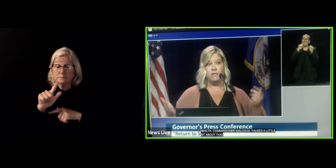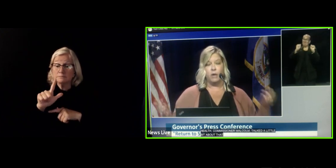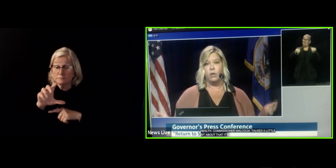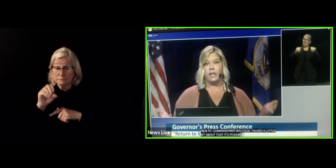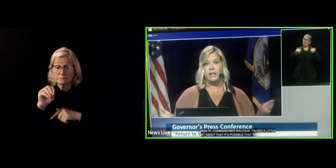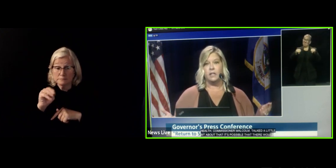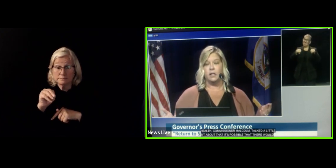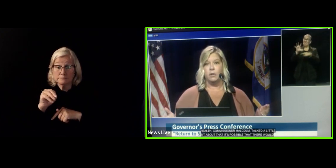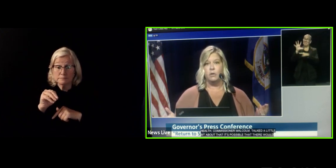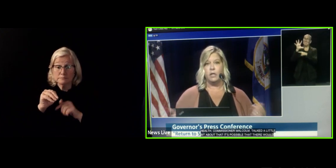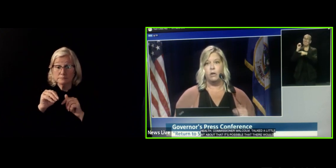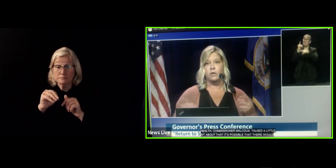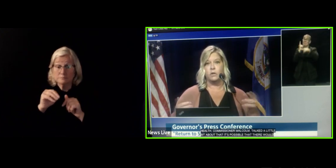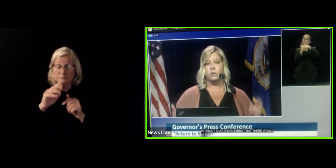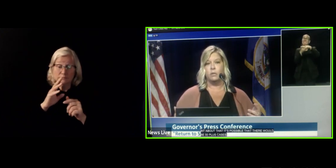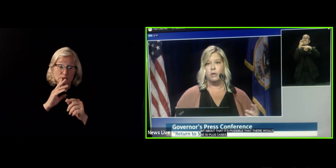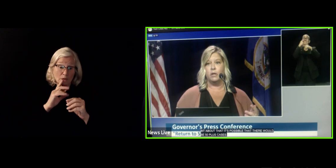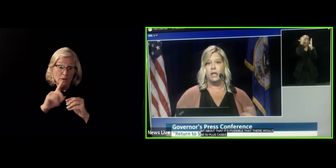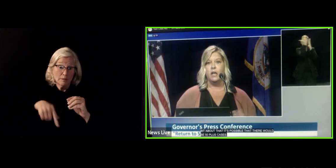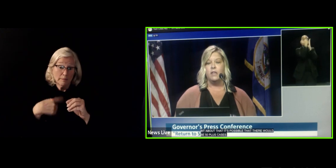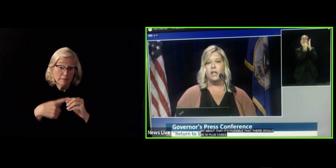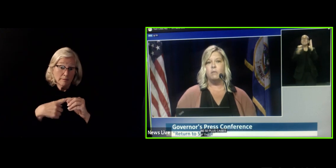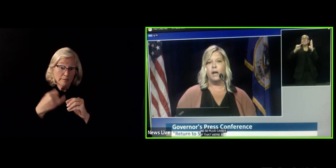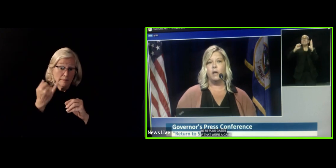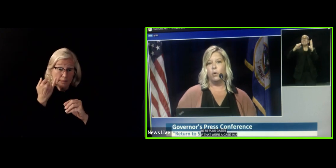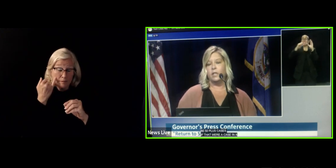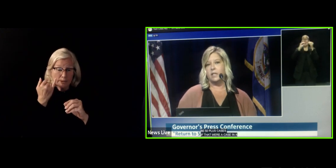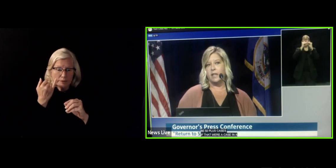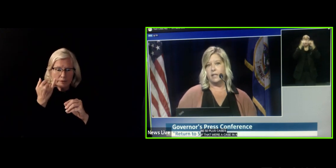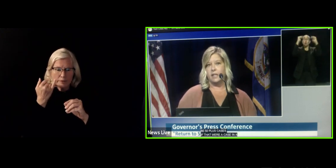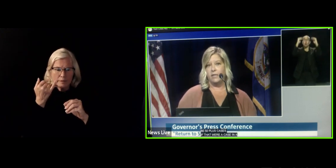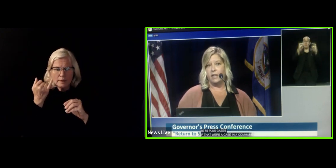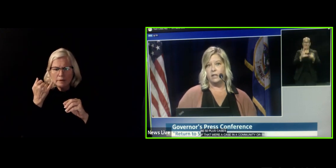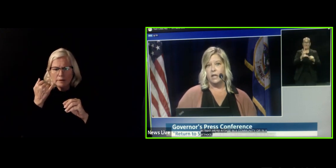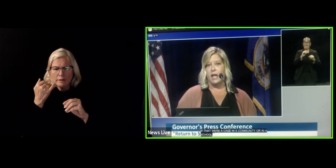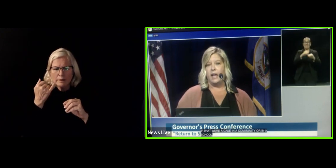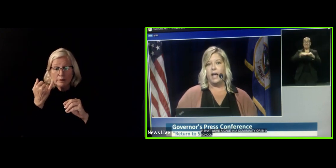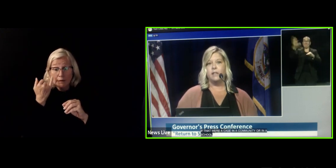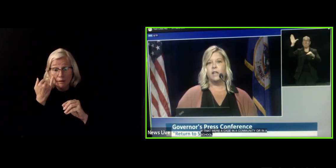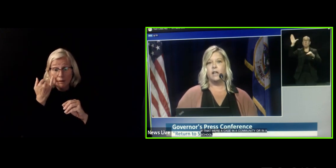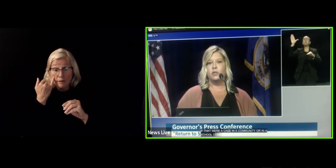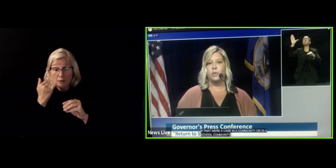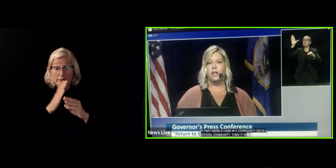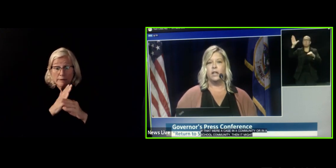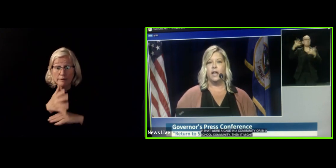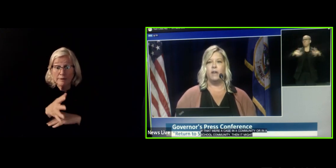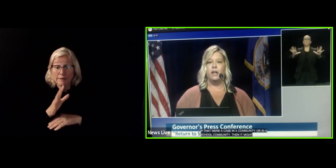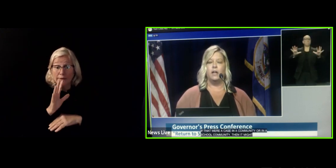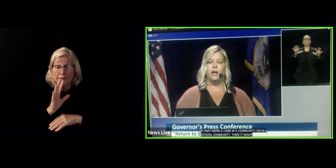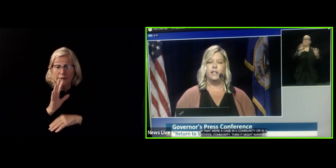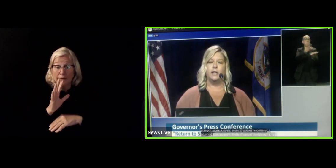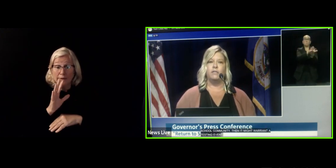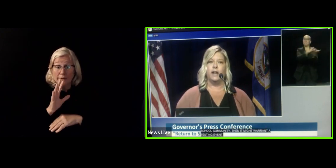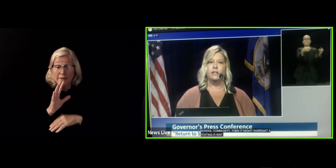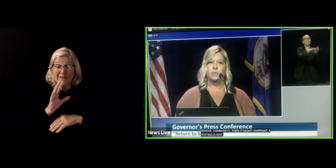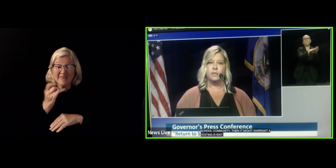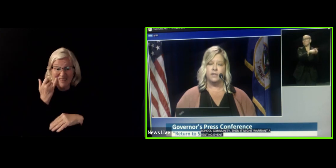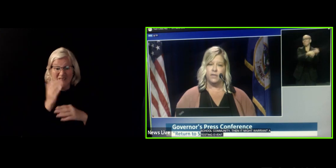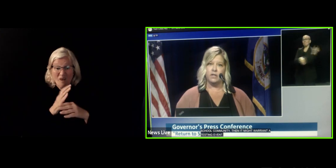If that were a case in a community or in a school community, then it might warrant a testing event. And as such, we again have